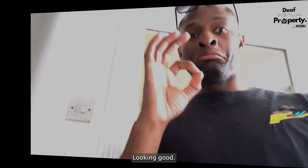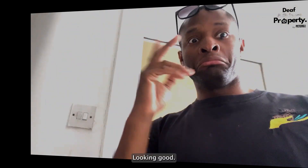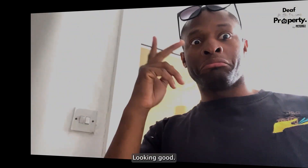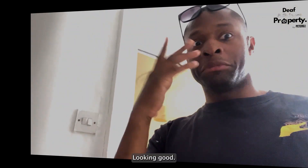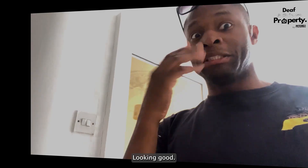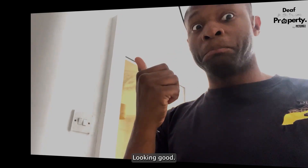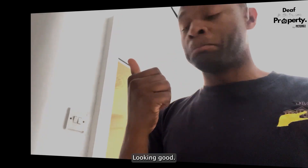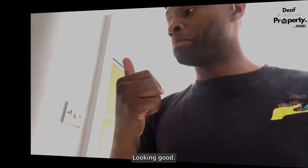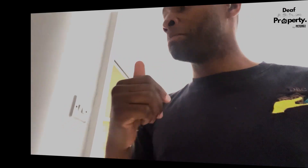Looking good.